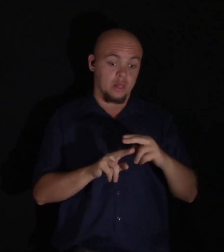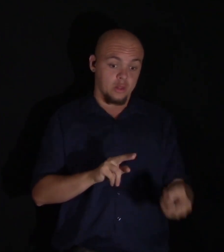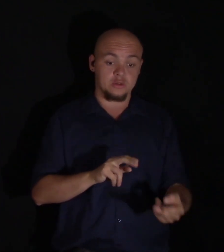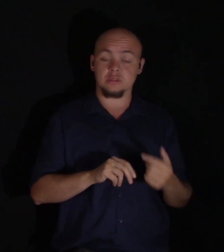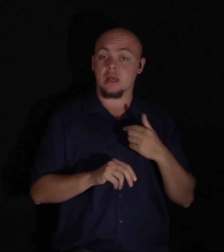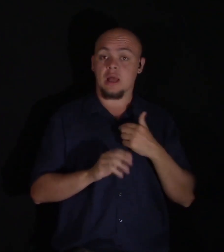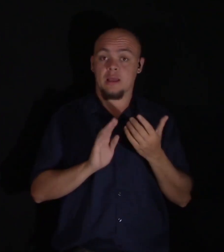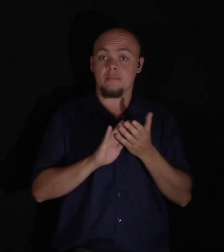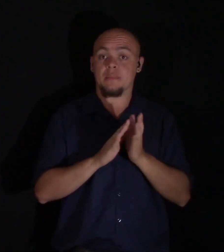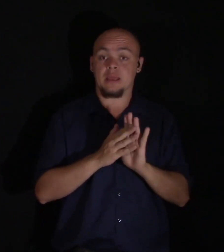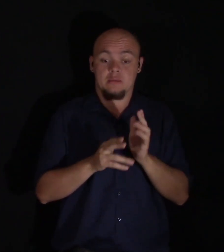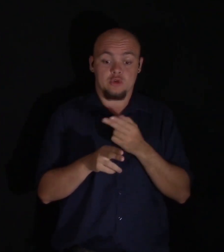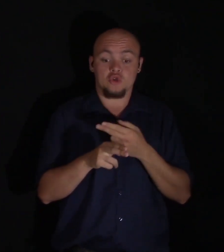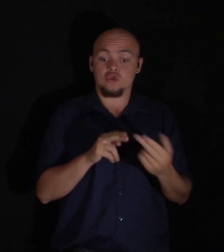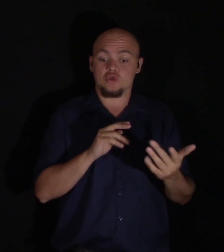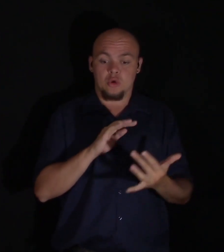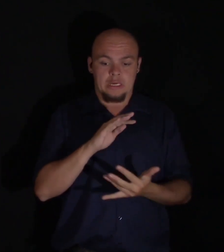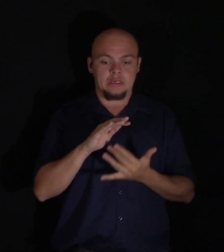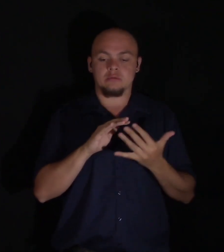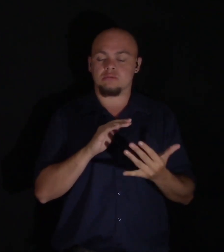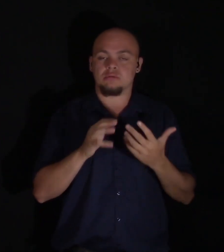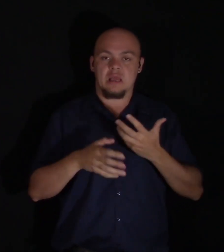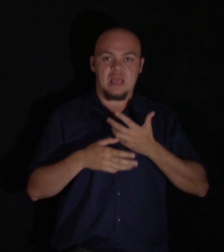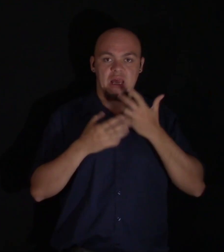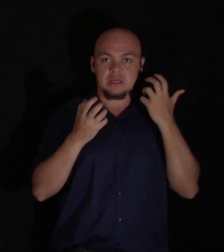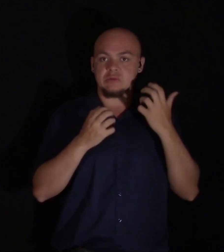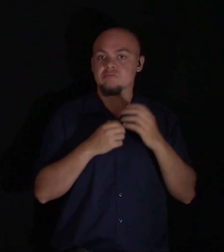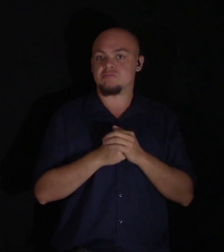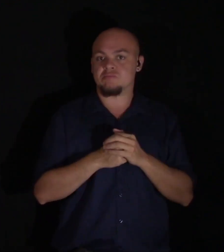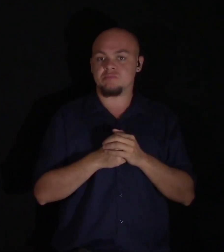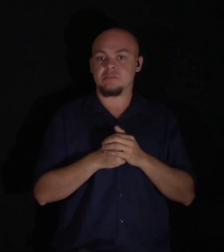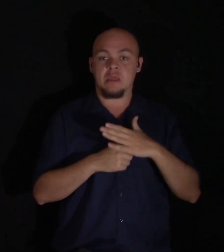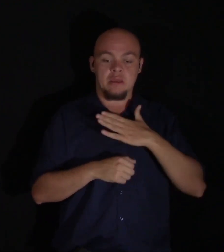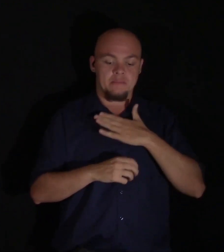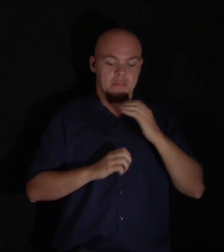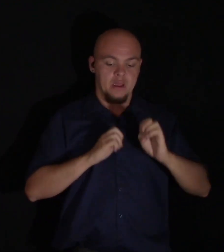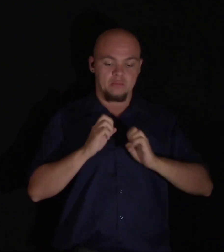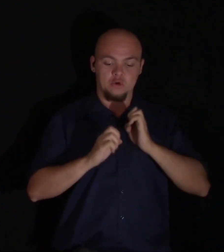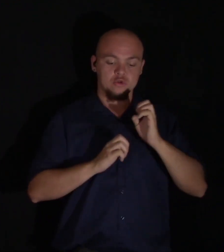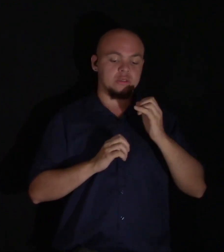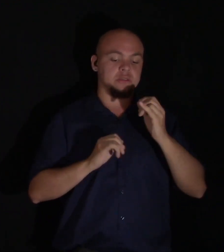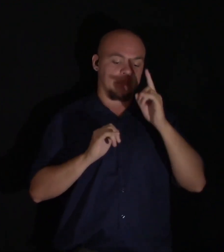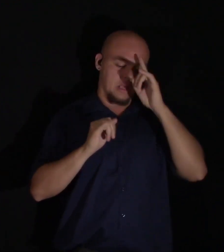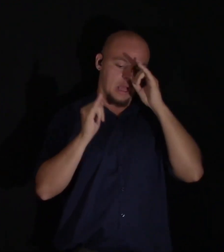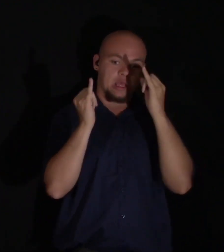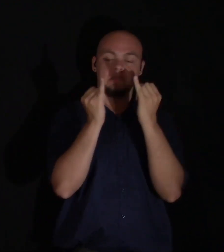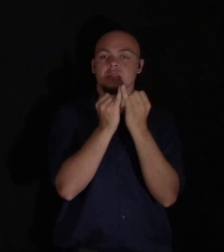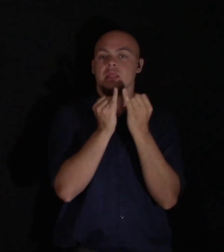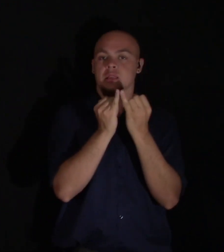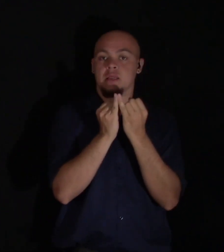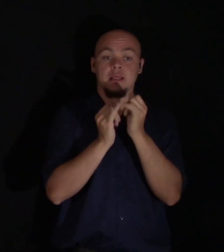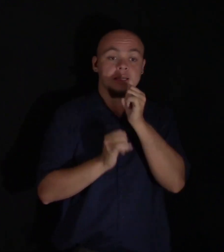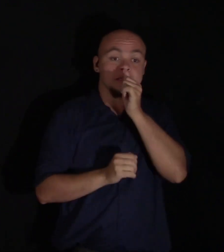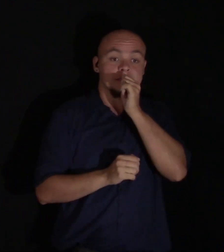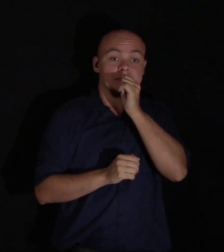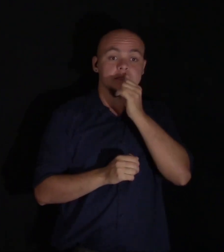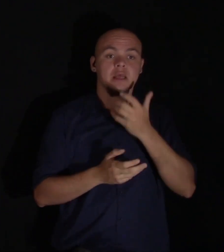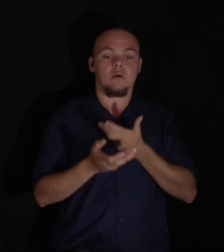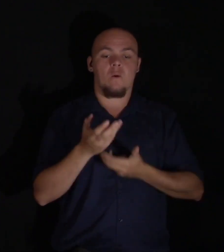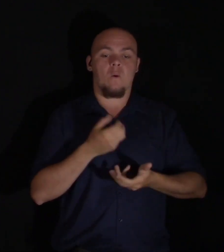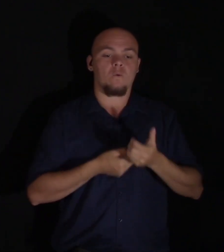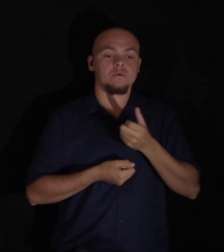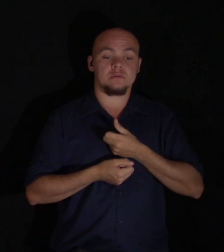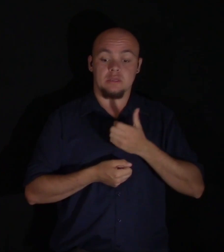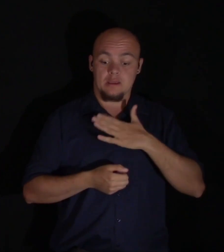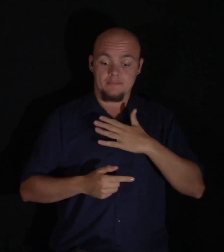became short-tempered with my children, isolated with my emotions, while holding on to a secret that my